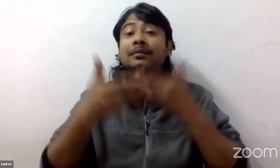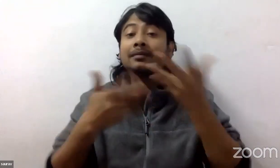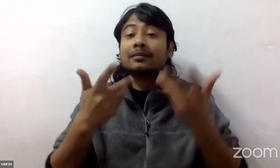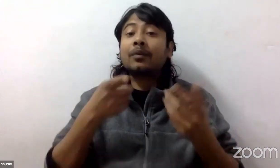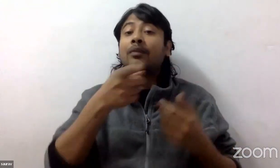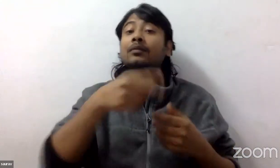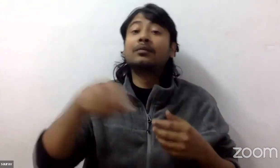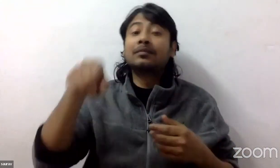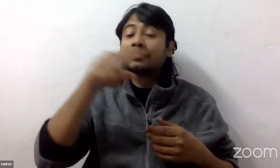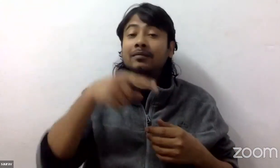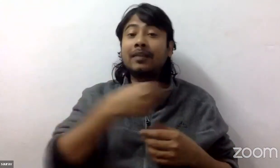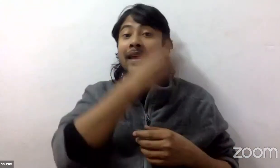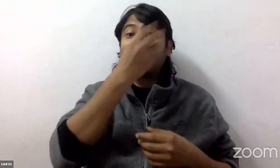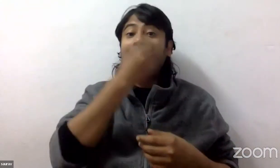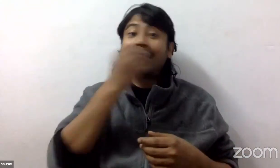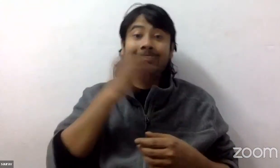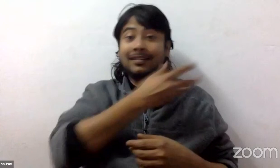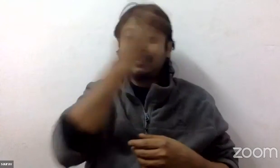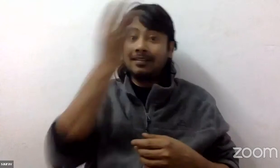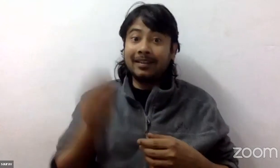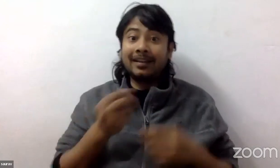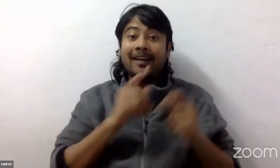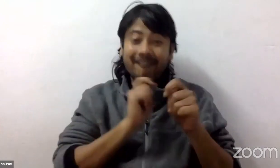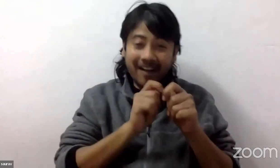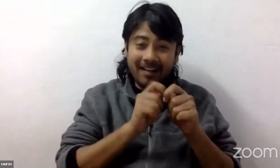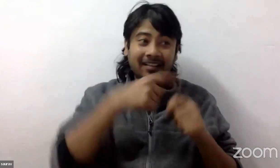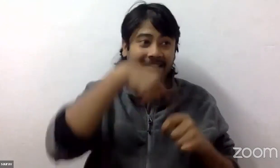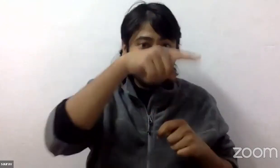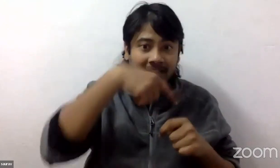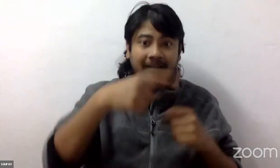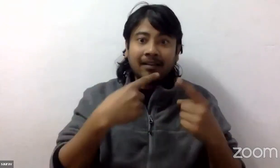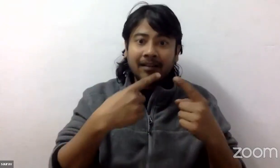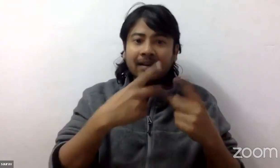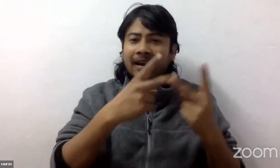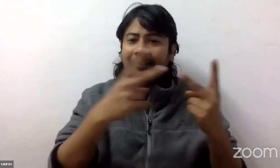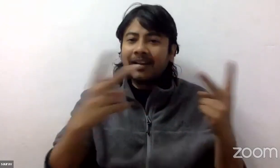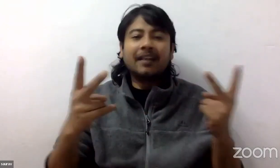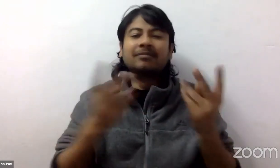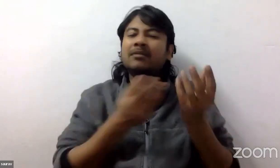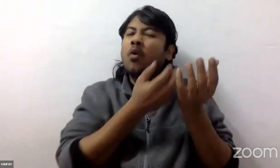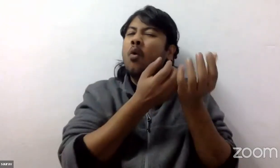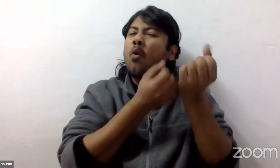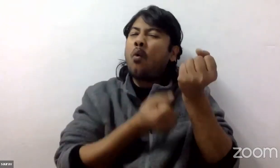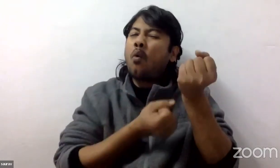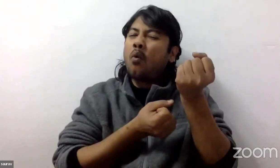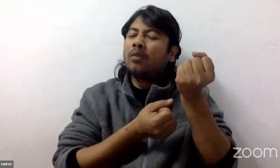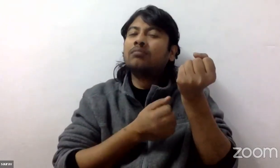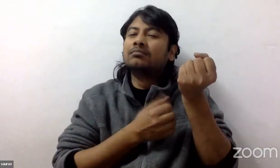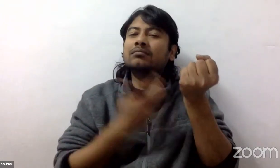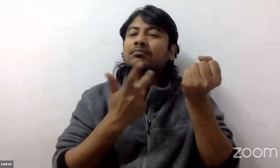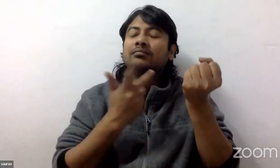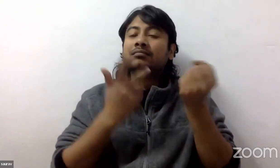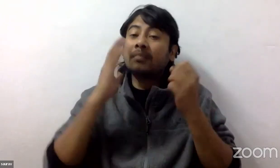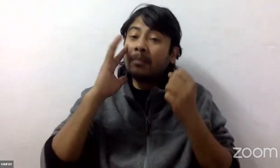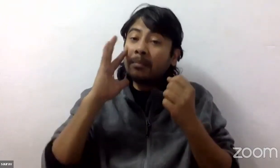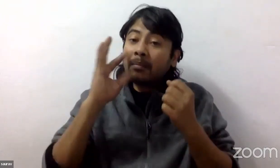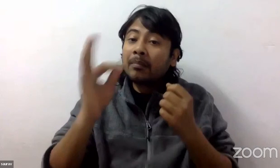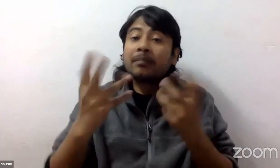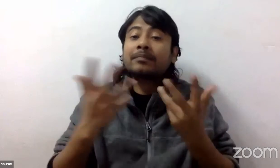Okay, so if there is something really urgent, you can please ask Kavita. Kavita, kindly